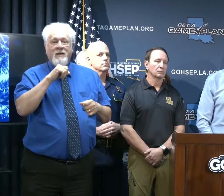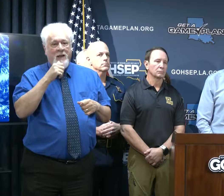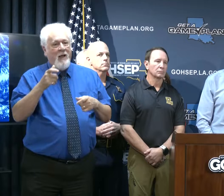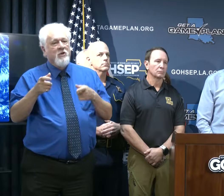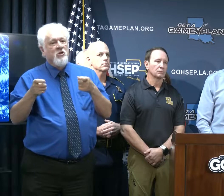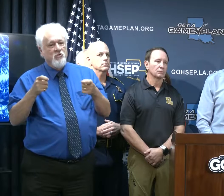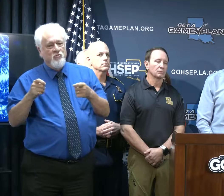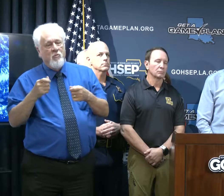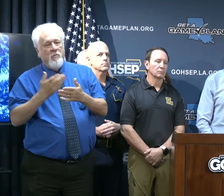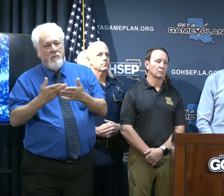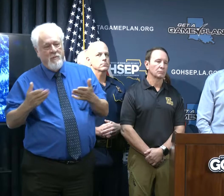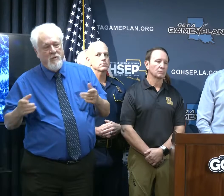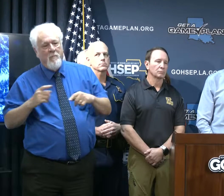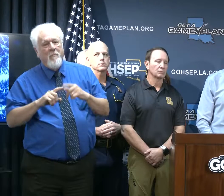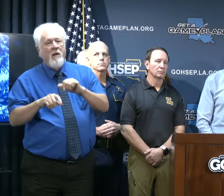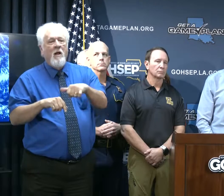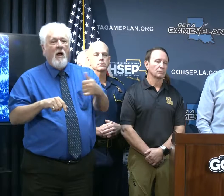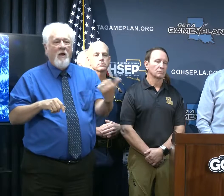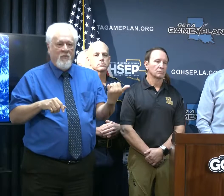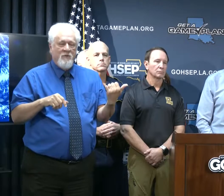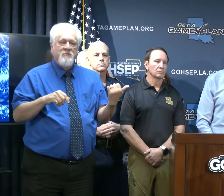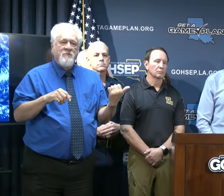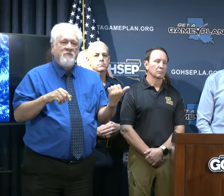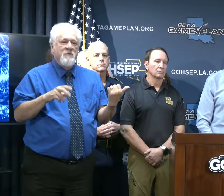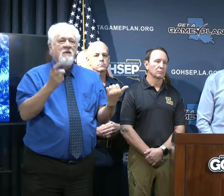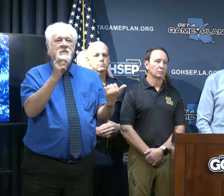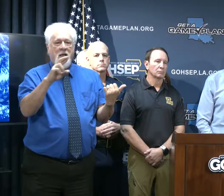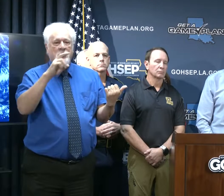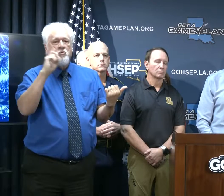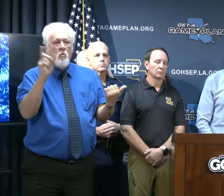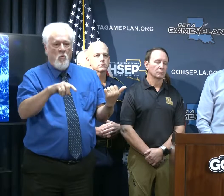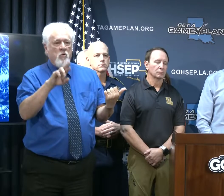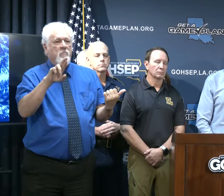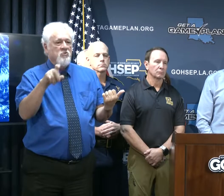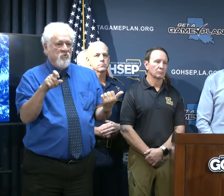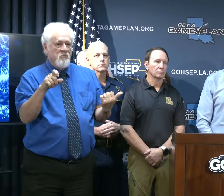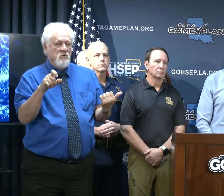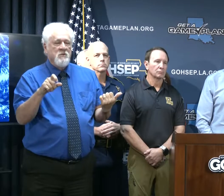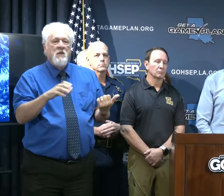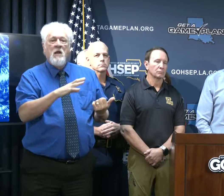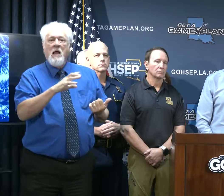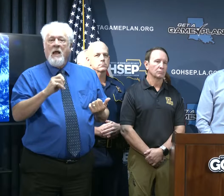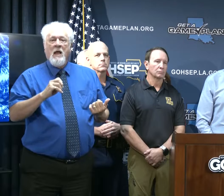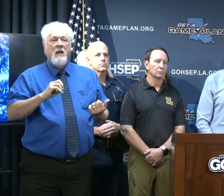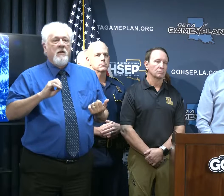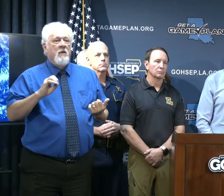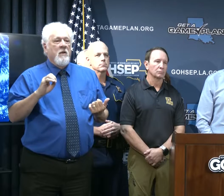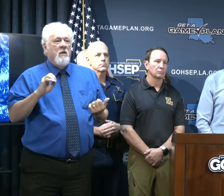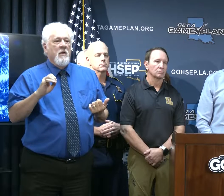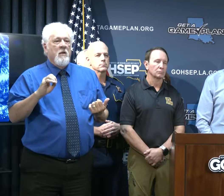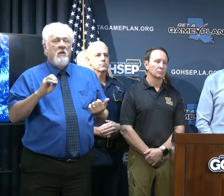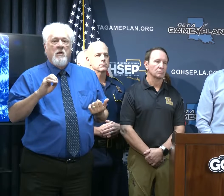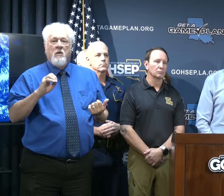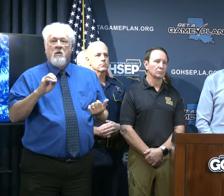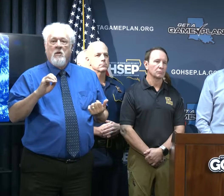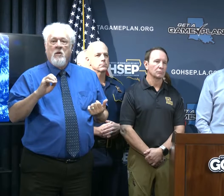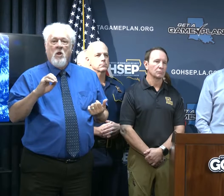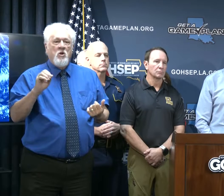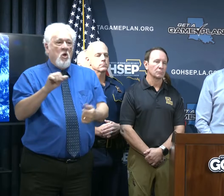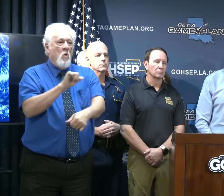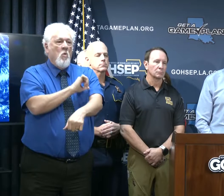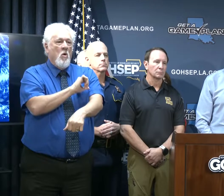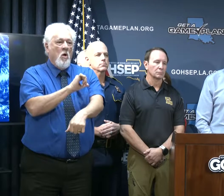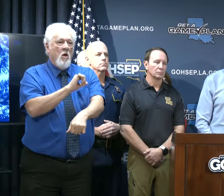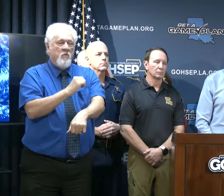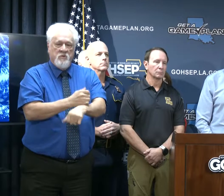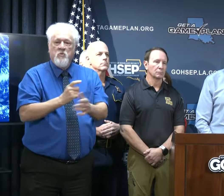but other substances, other prescriptions, and that no prior authorizations are going